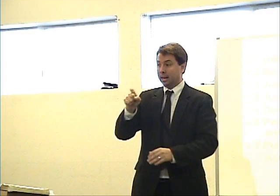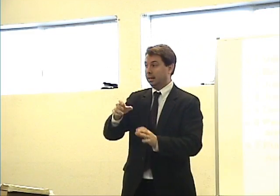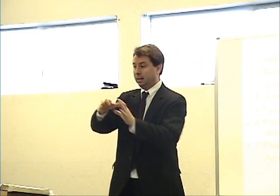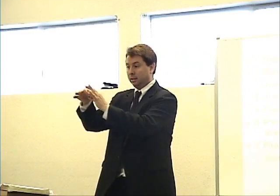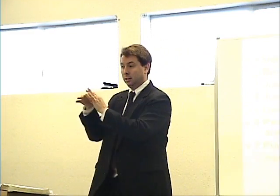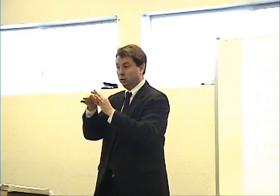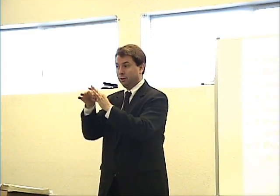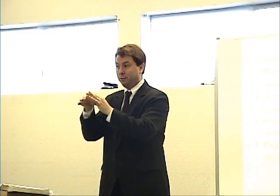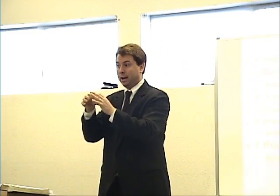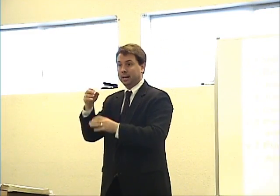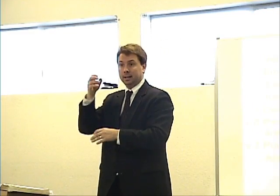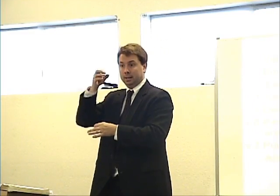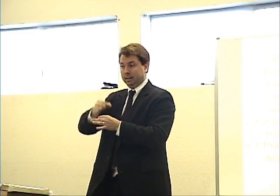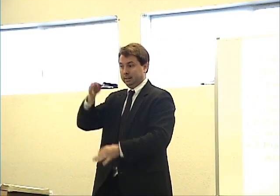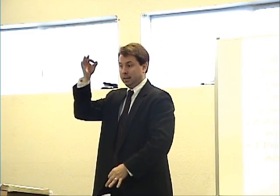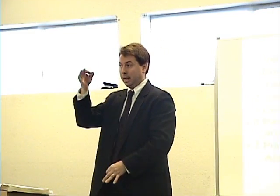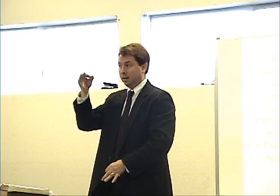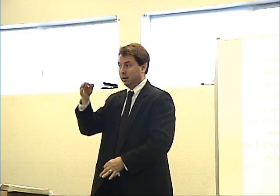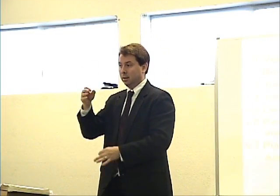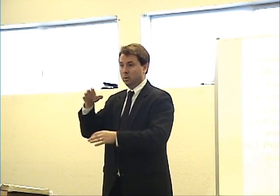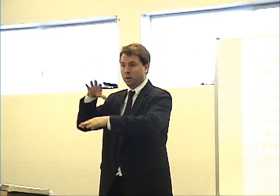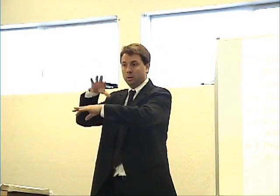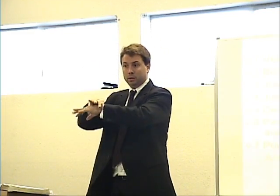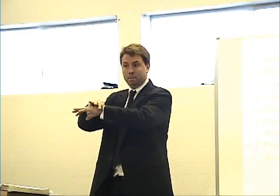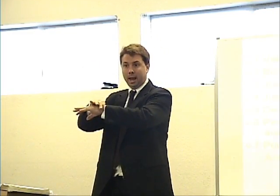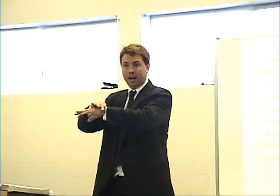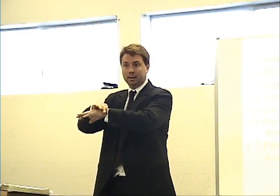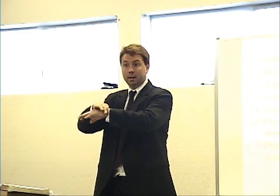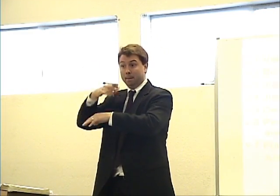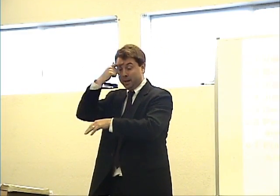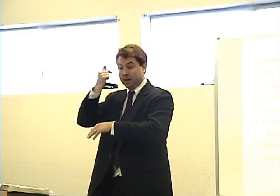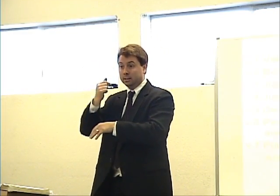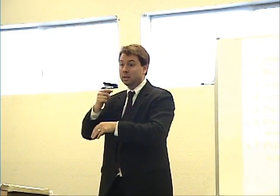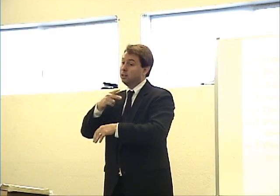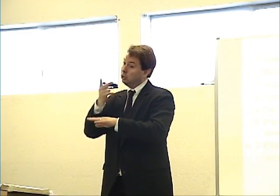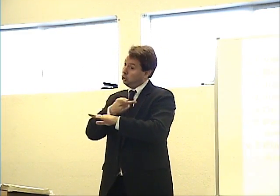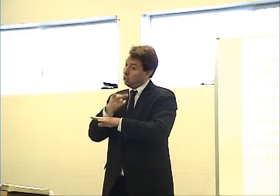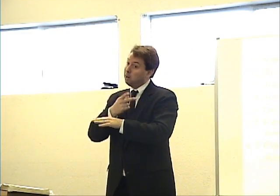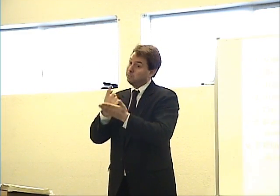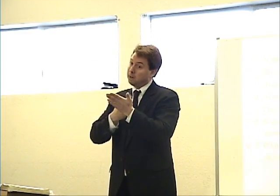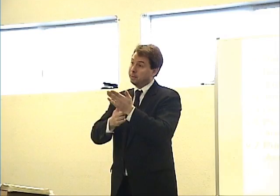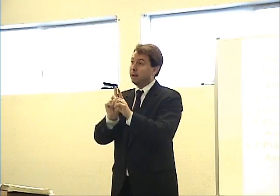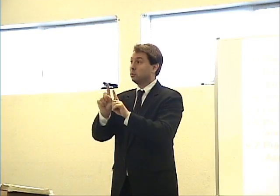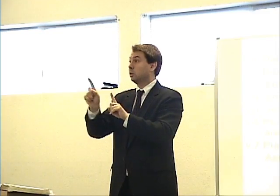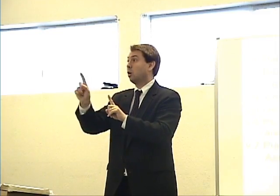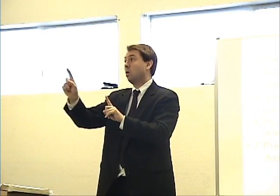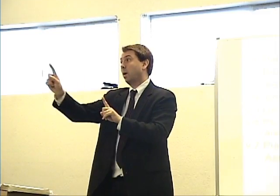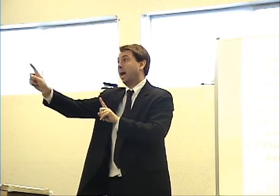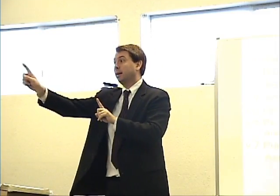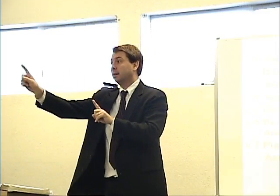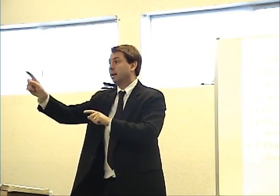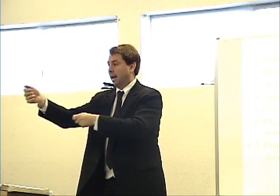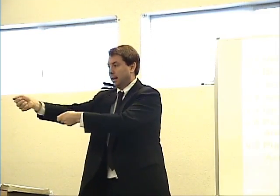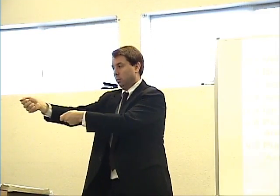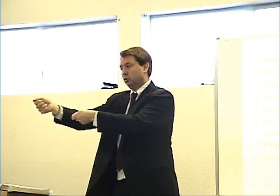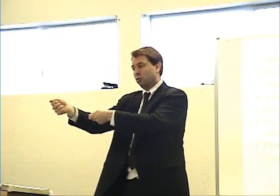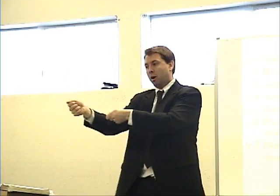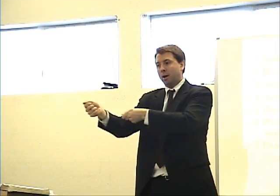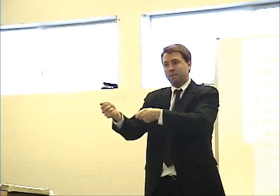he needed the unifying stick, the one that was a band. Because the sheep sometimes would go away, and he would draw him